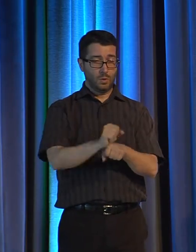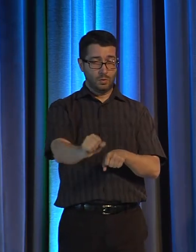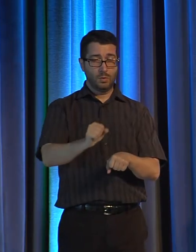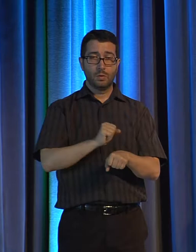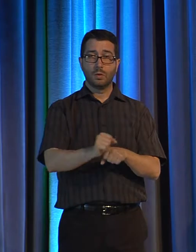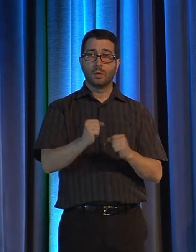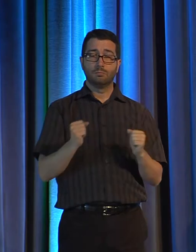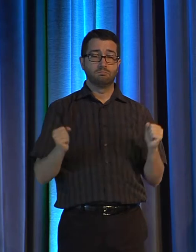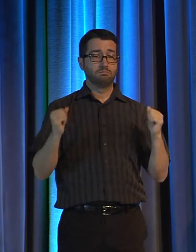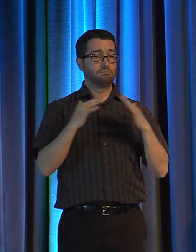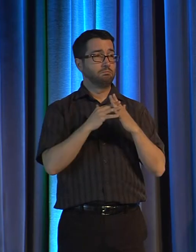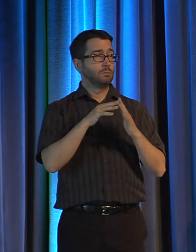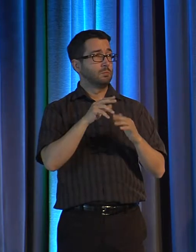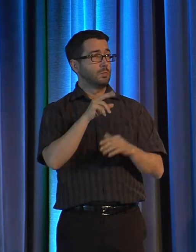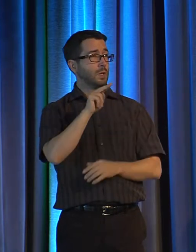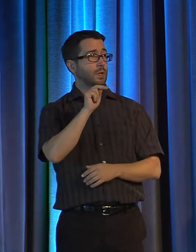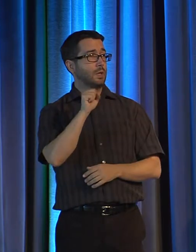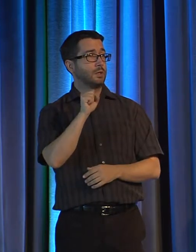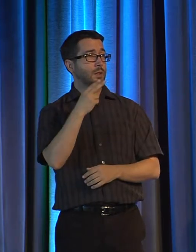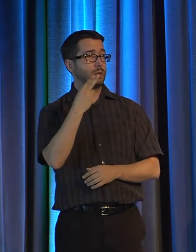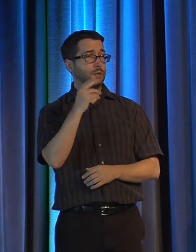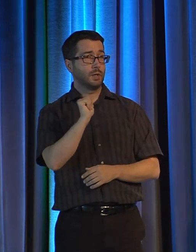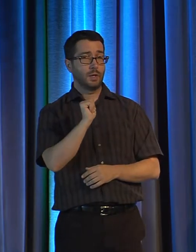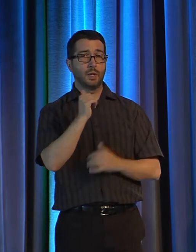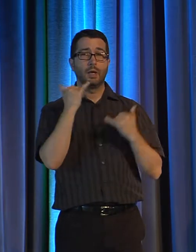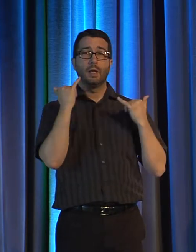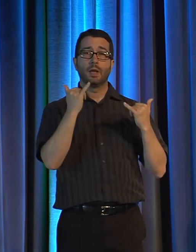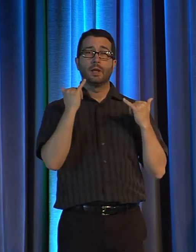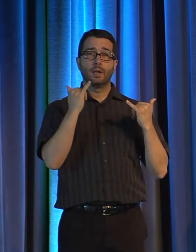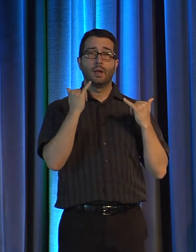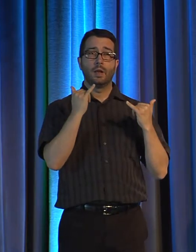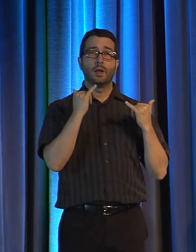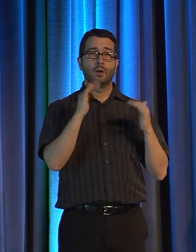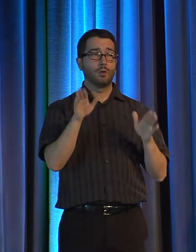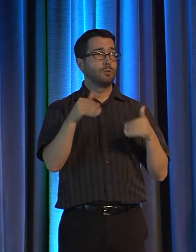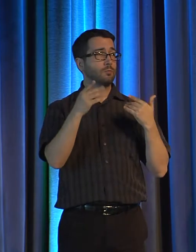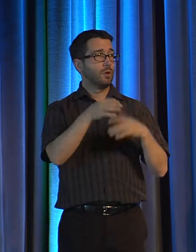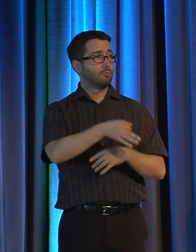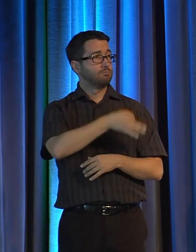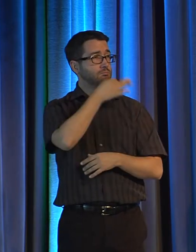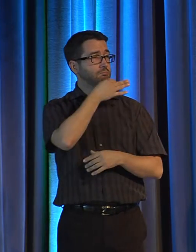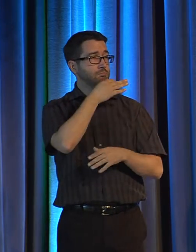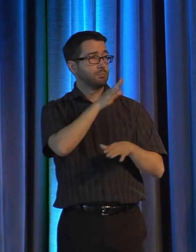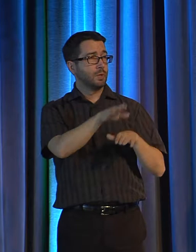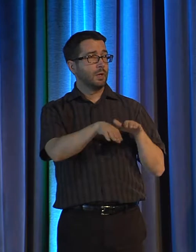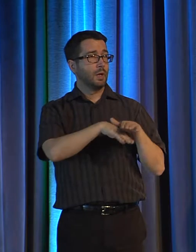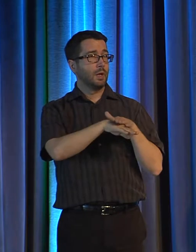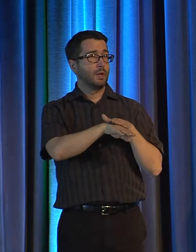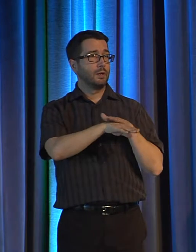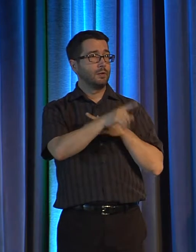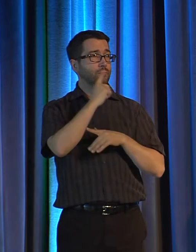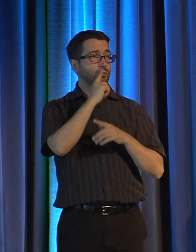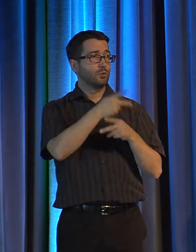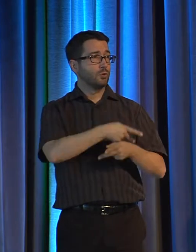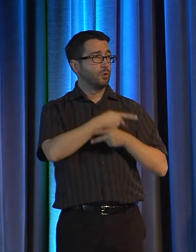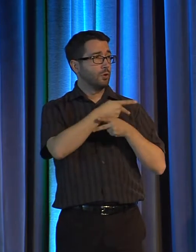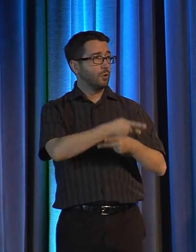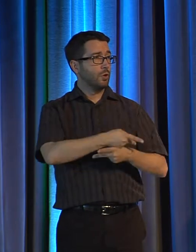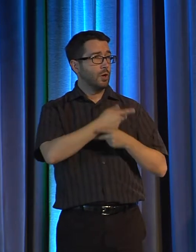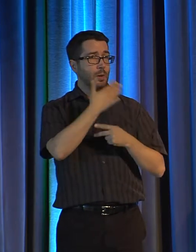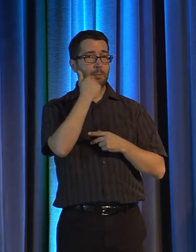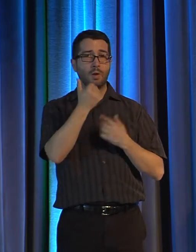of the authority, and now deliver excellent access to care and better health outcomes for Nova